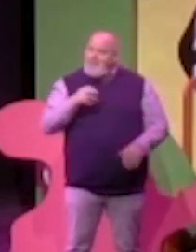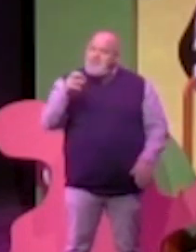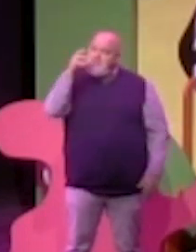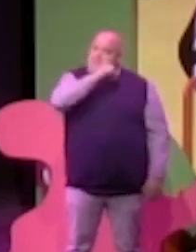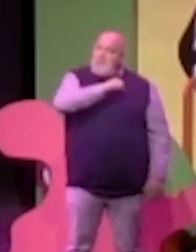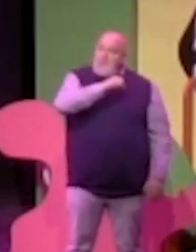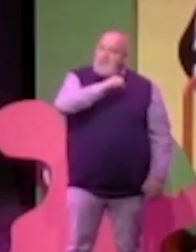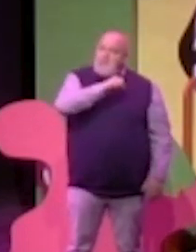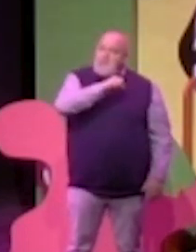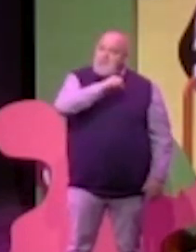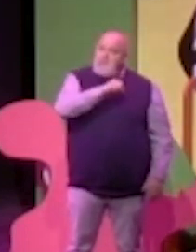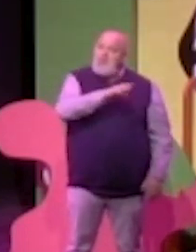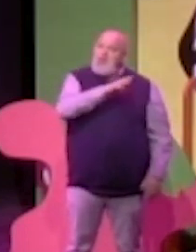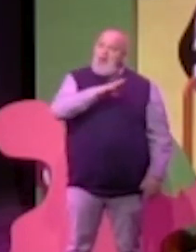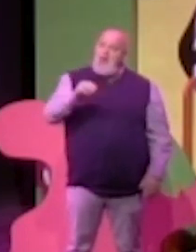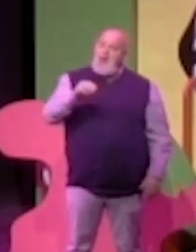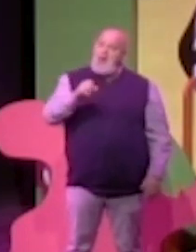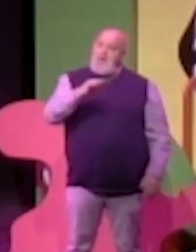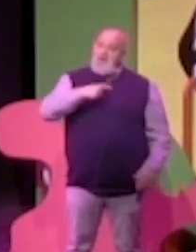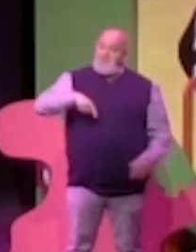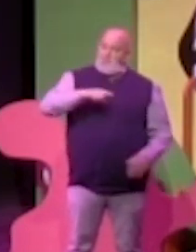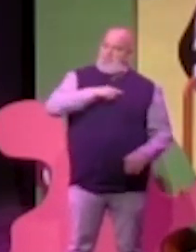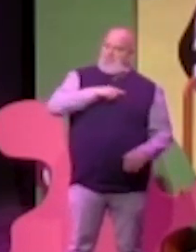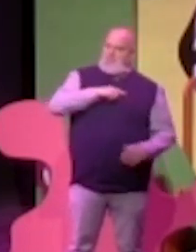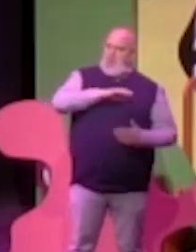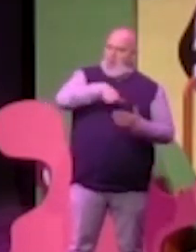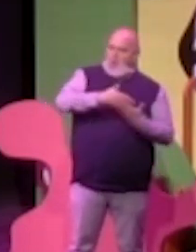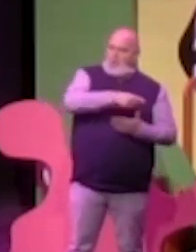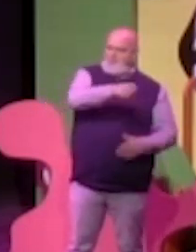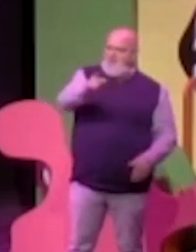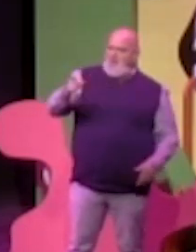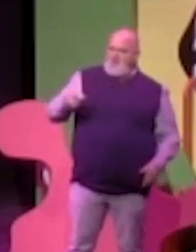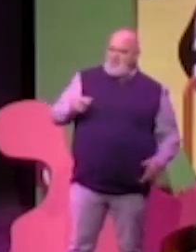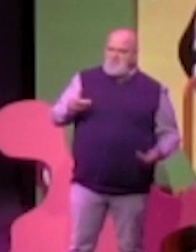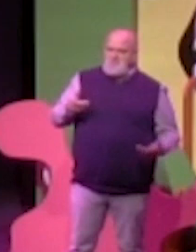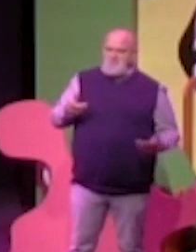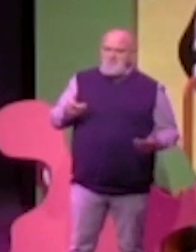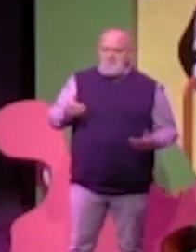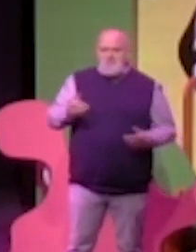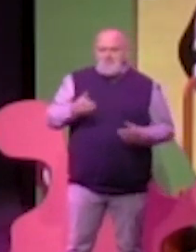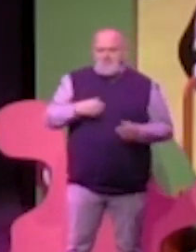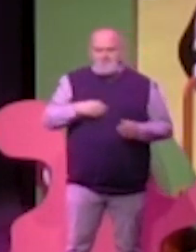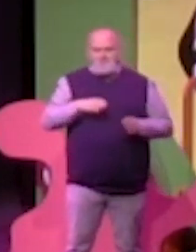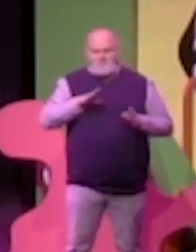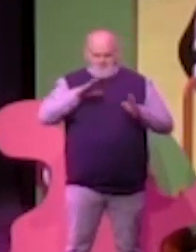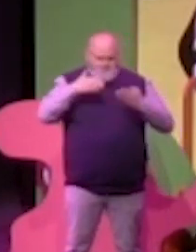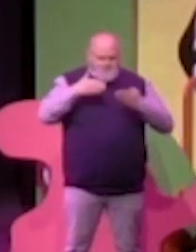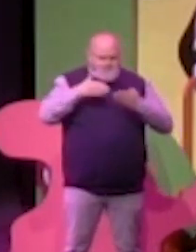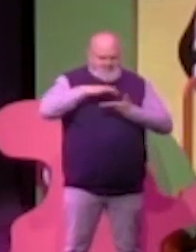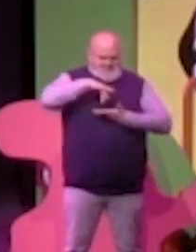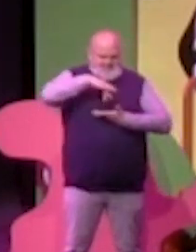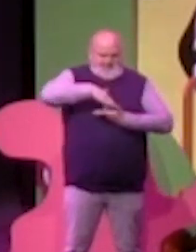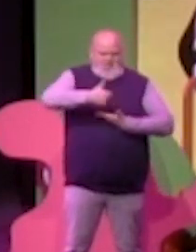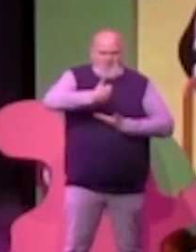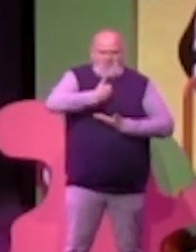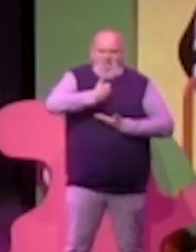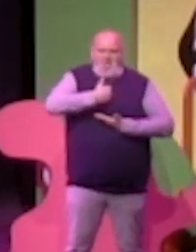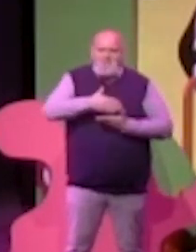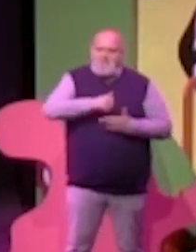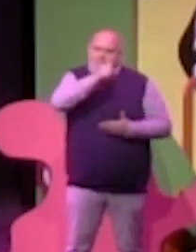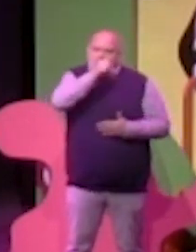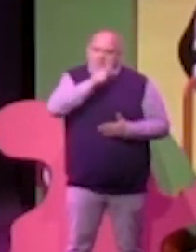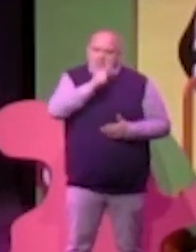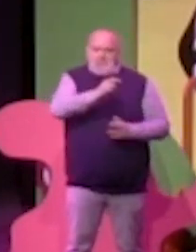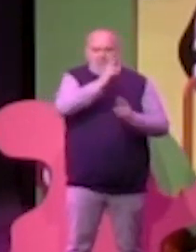assumption. And so if we could all base and center ourselves in tolerance and just